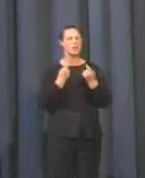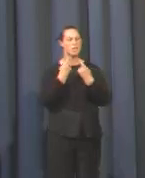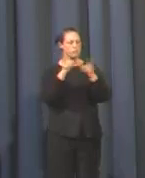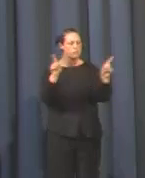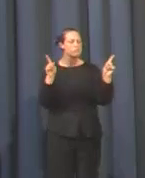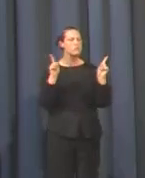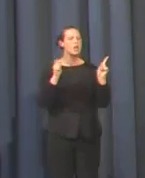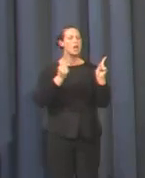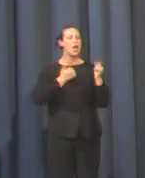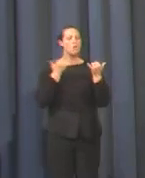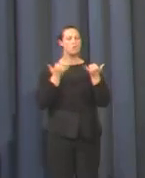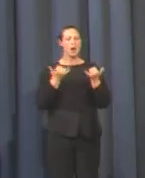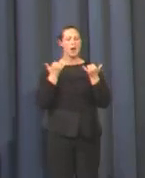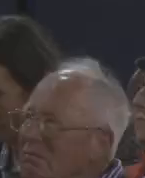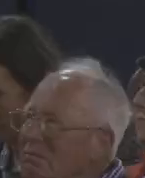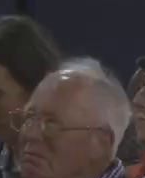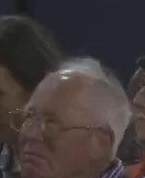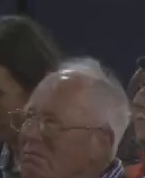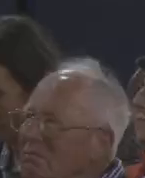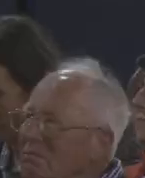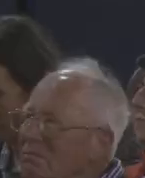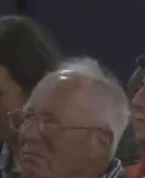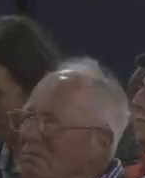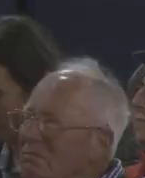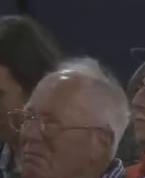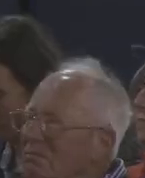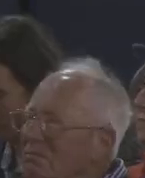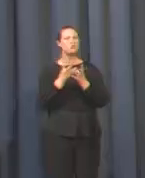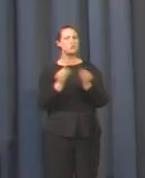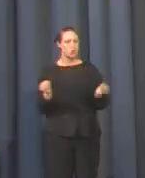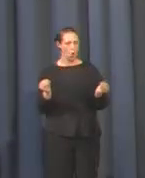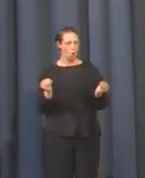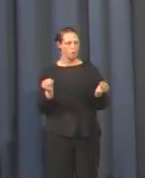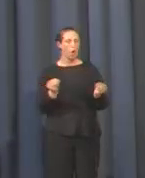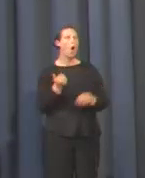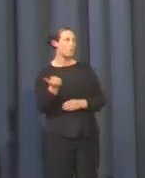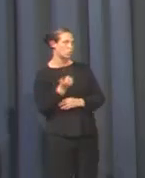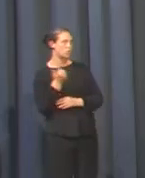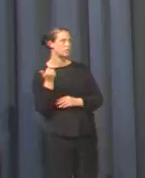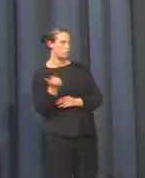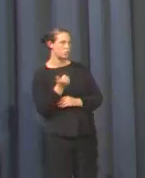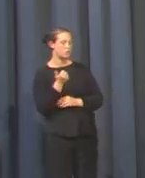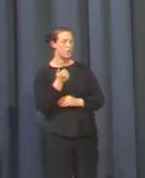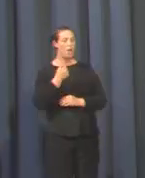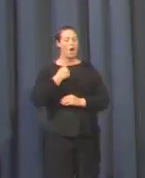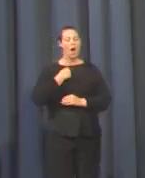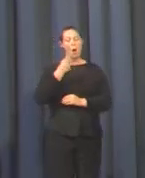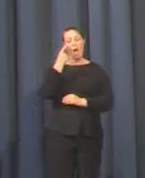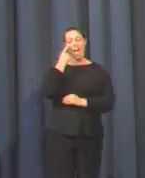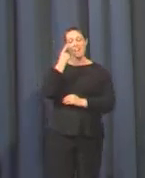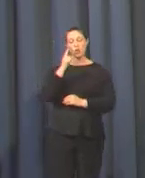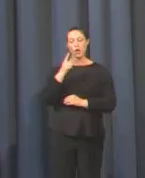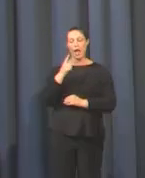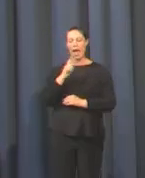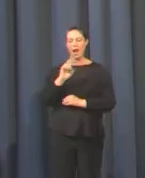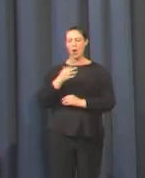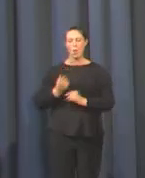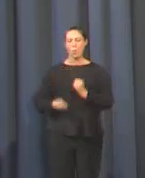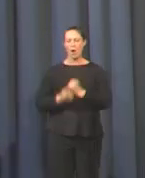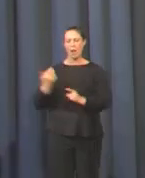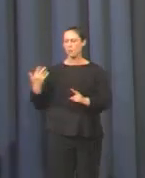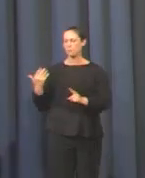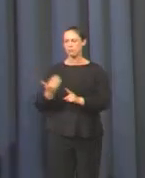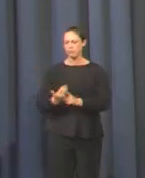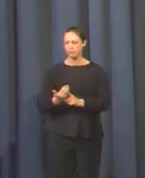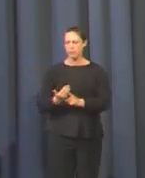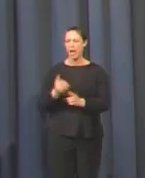is resolving the issues. Of course it is, of course it is. And then I will look into what has led to this at the